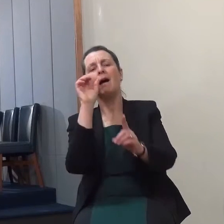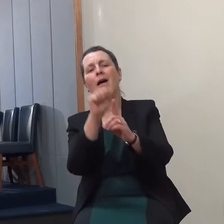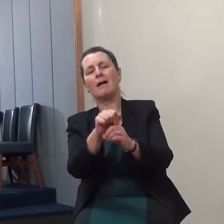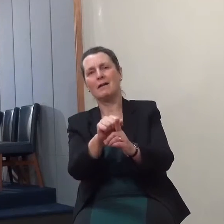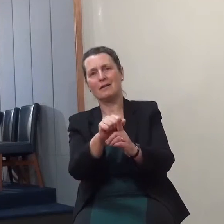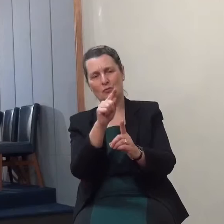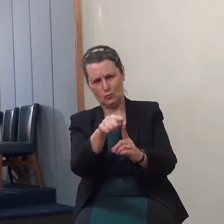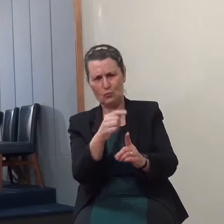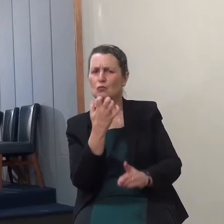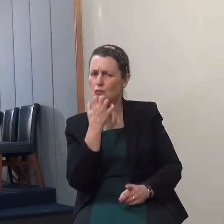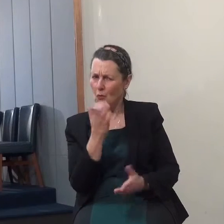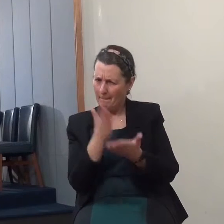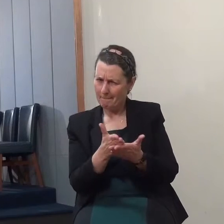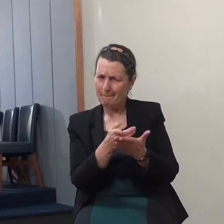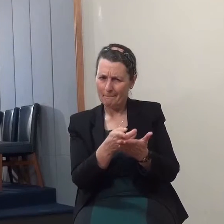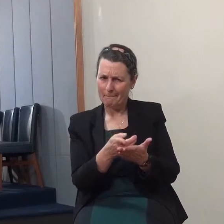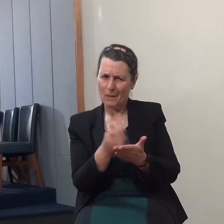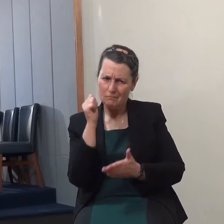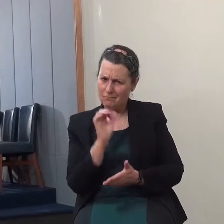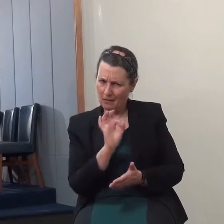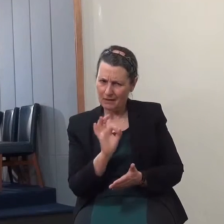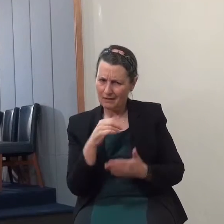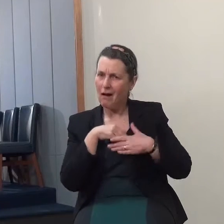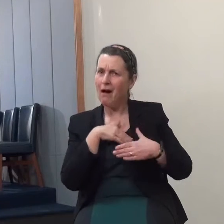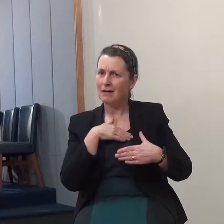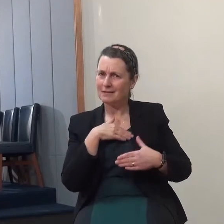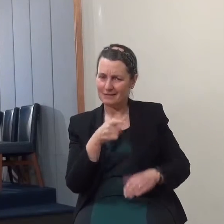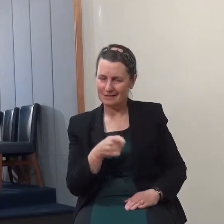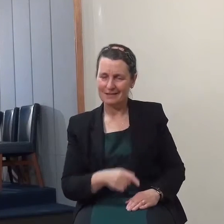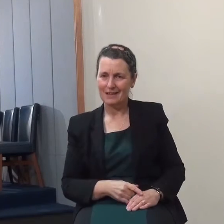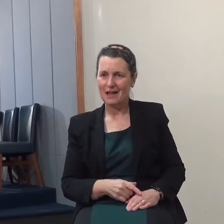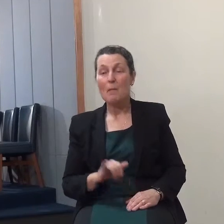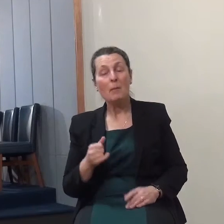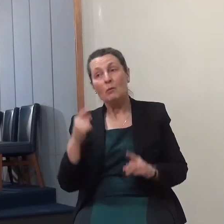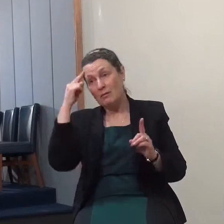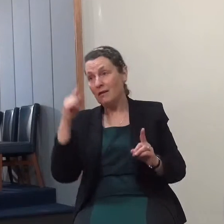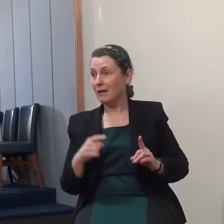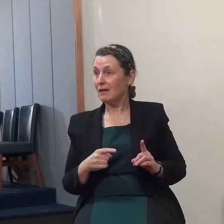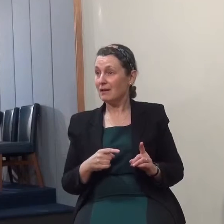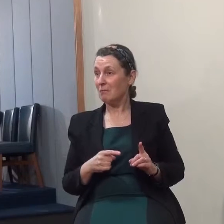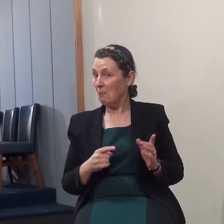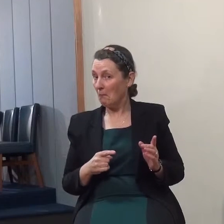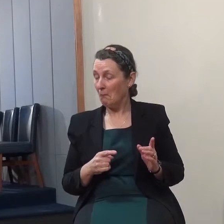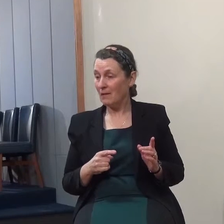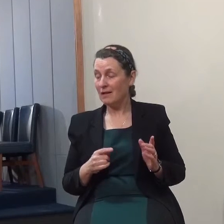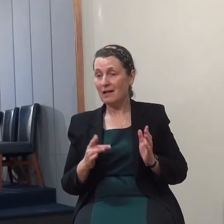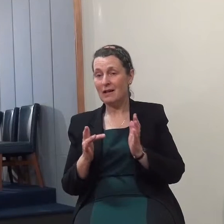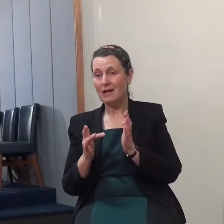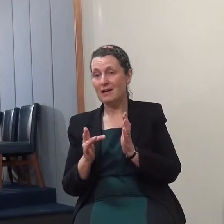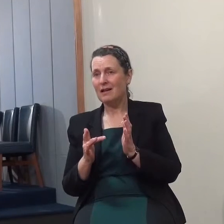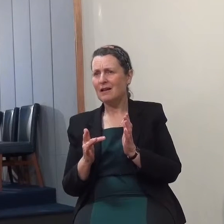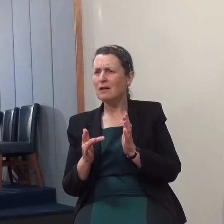no guile. Now that may not seem very significant to you, first of all, but how was the Lord to